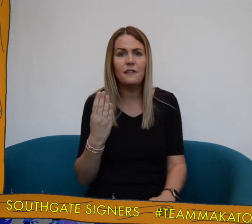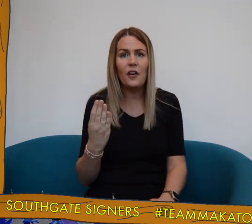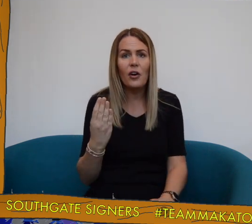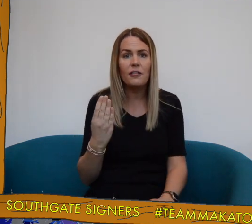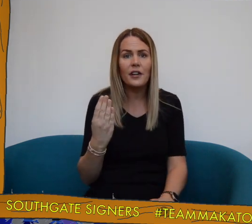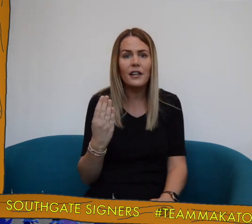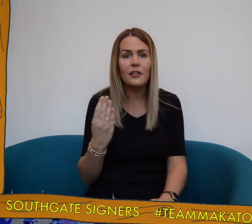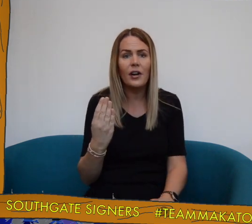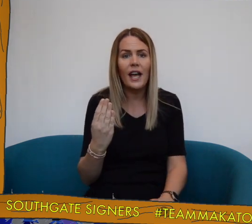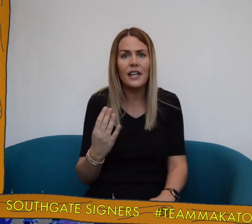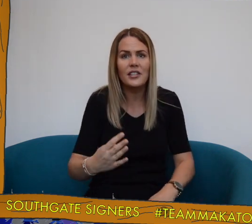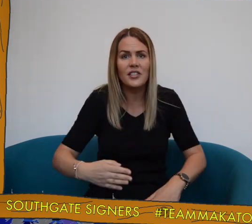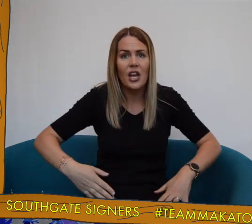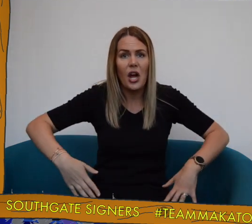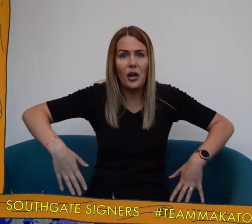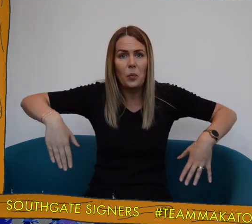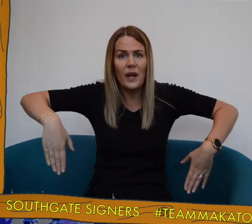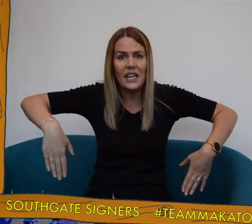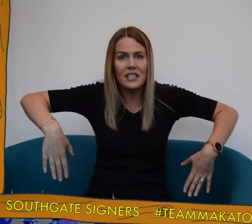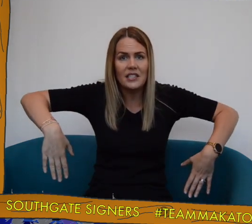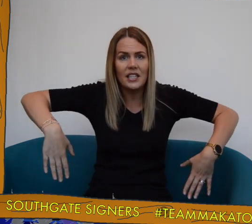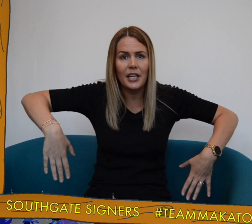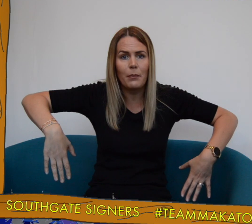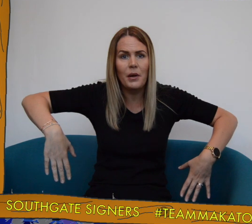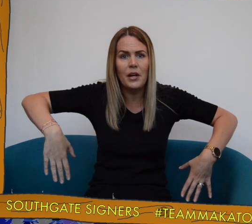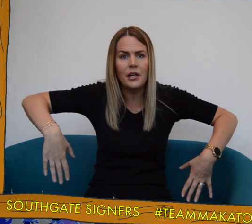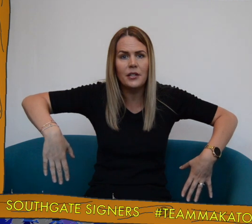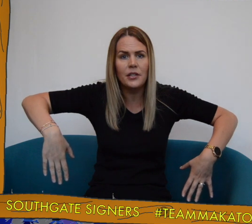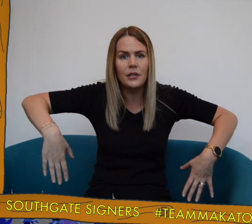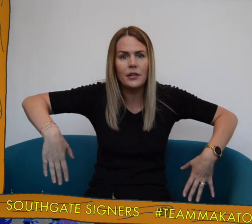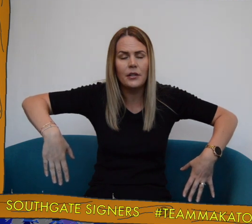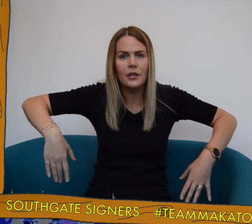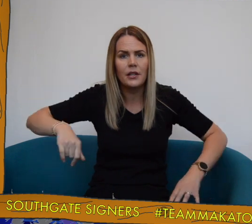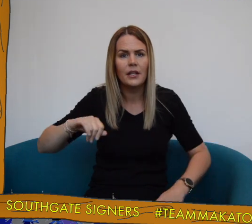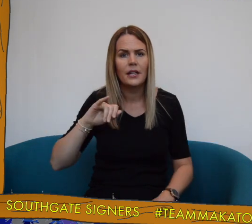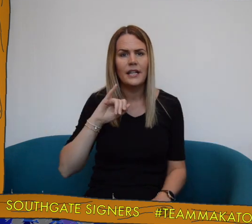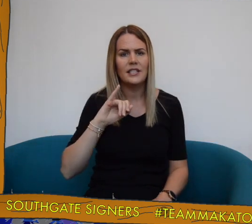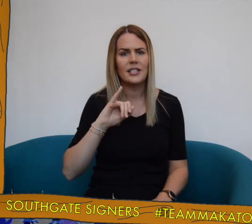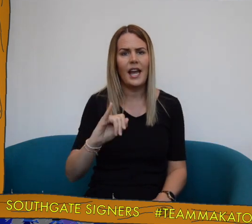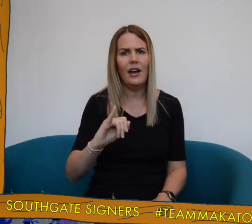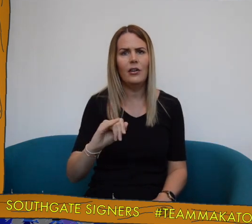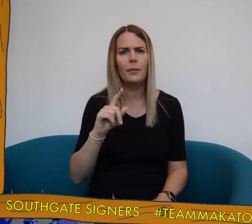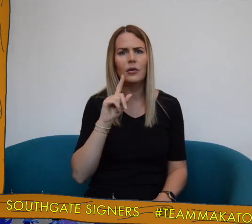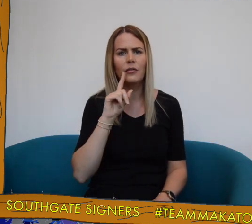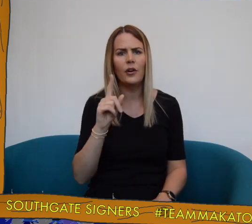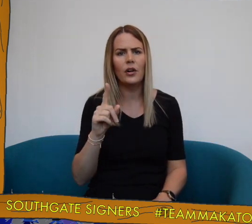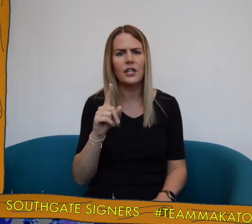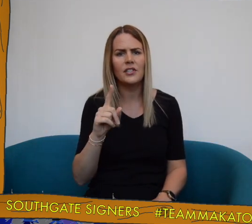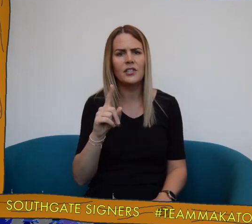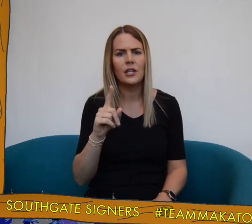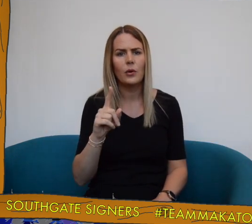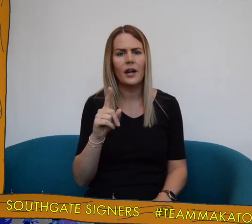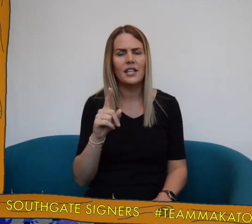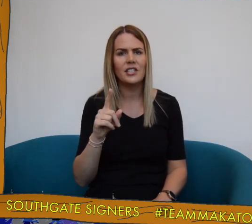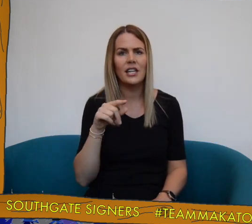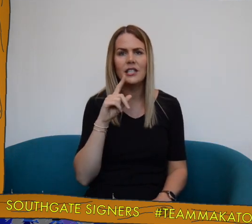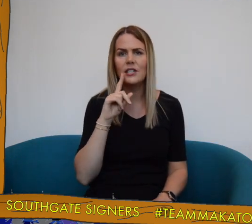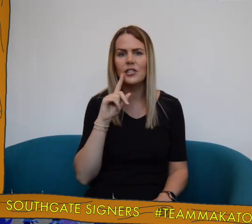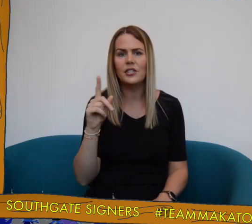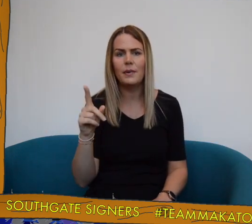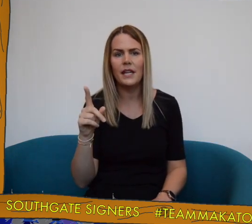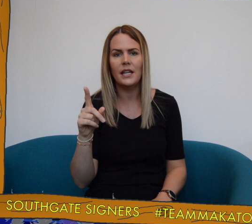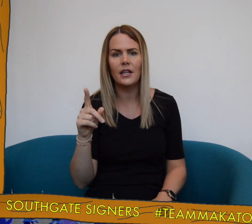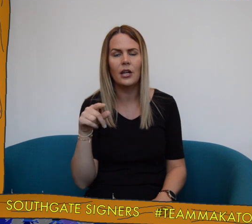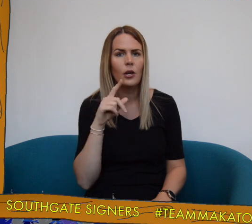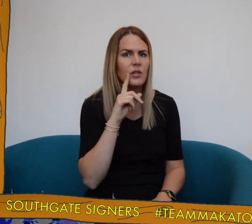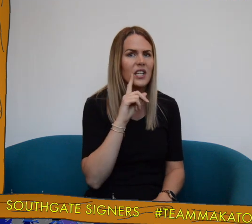It had four frightful heads and wings like a bird. Its terrible voice when it started